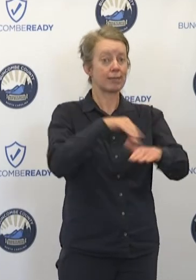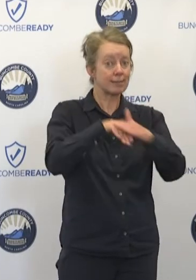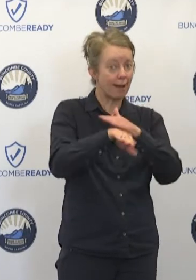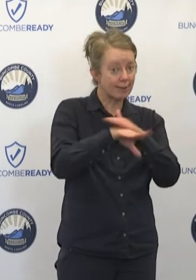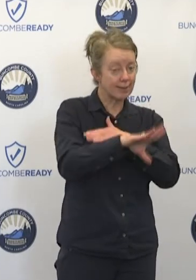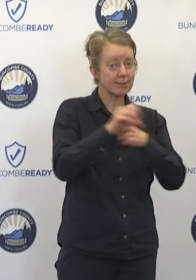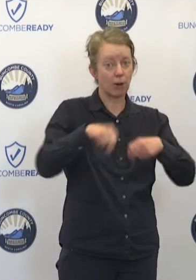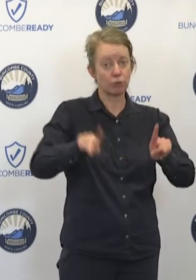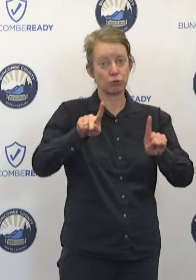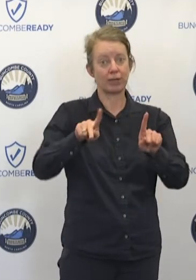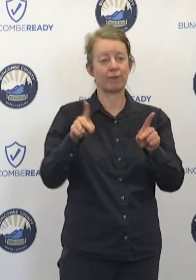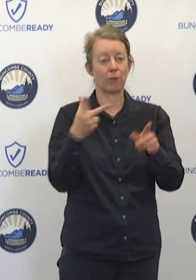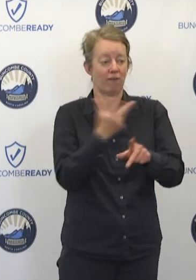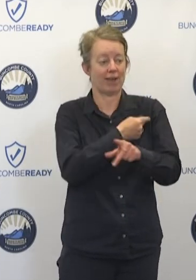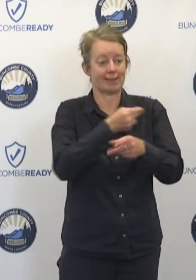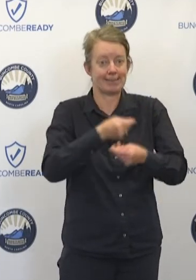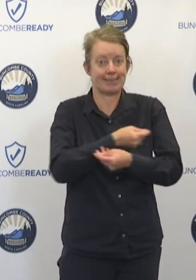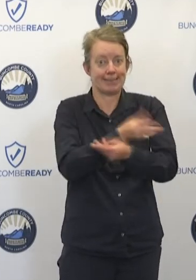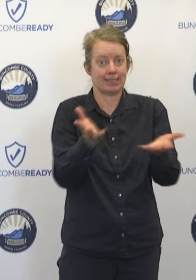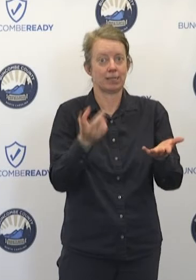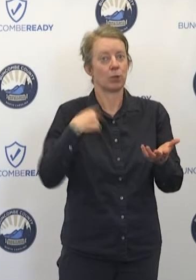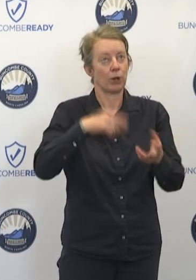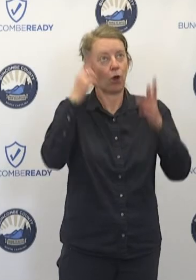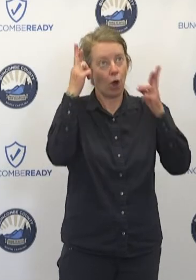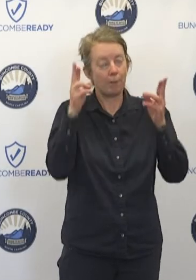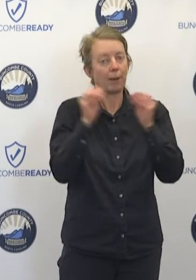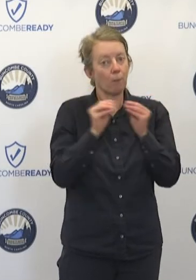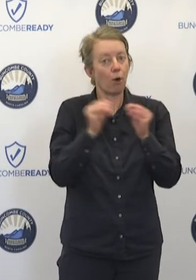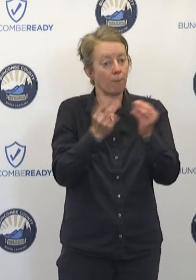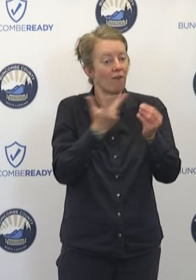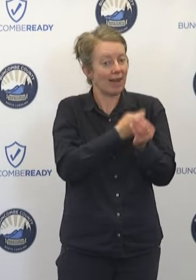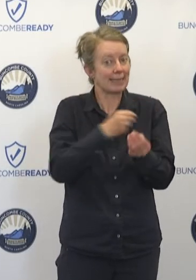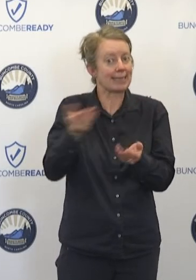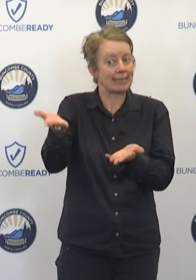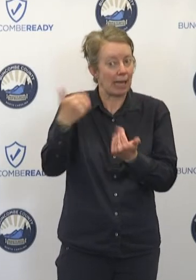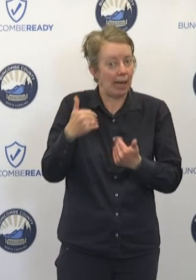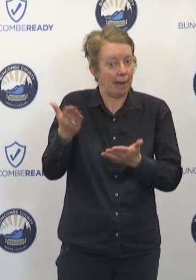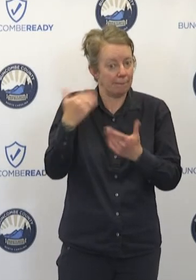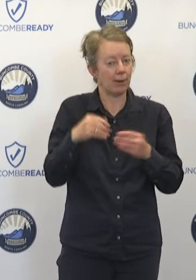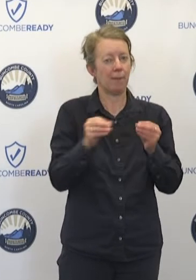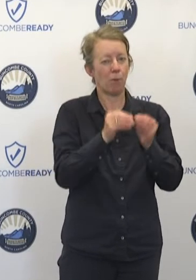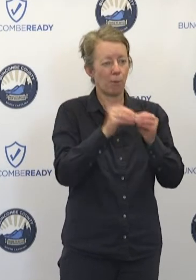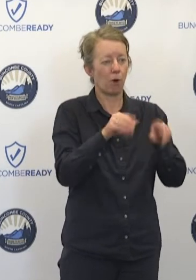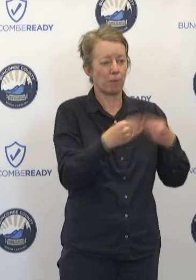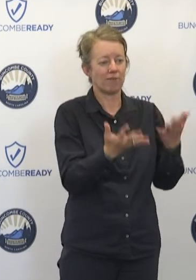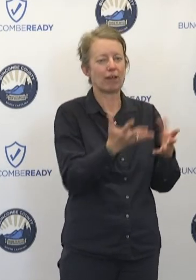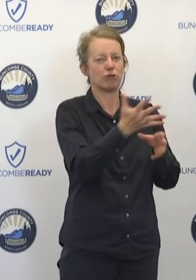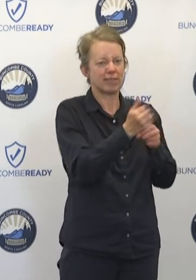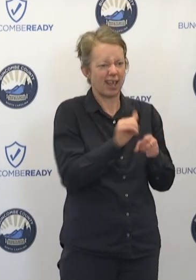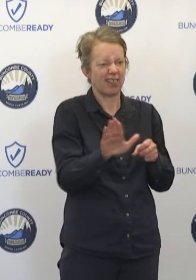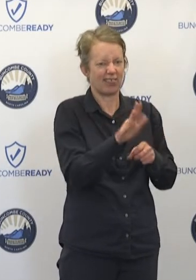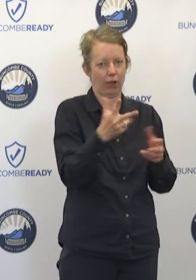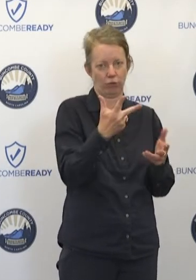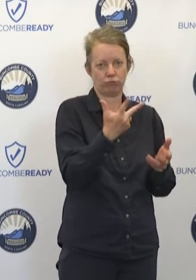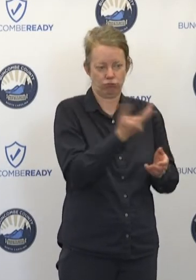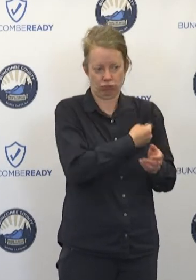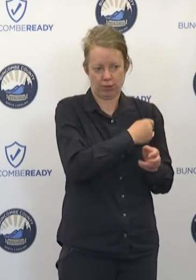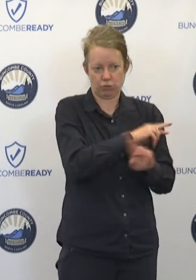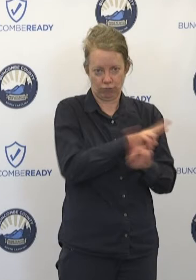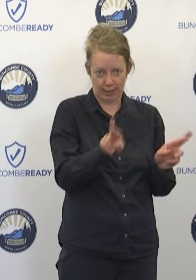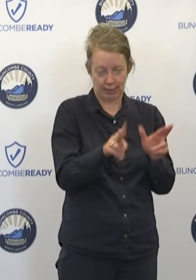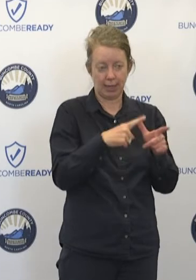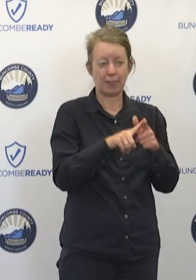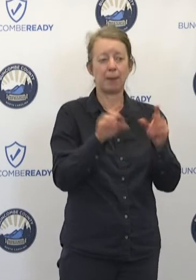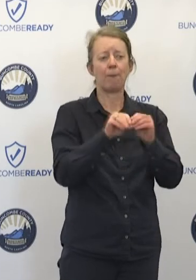distribution. We hope as supply increases, more and more providers will begin to receive vaccine allocations, and there will be more access